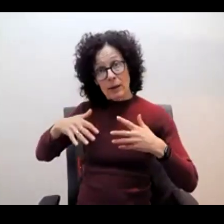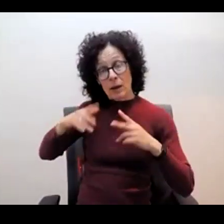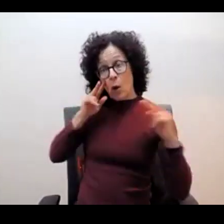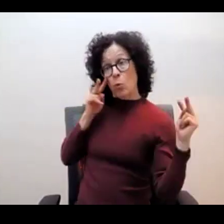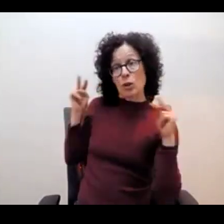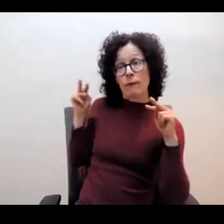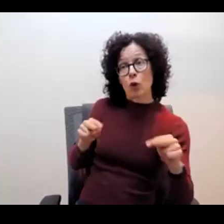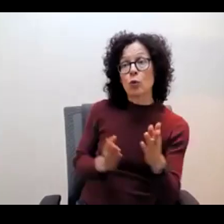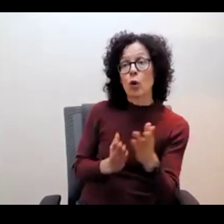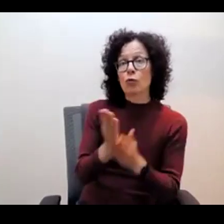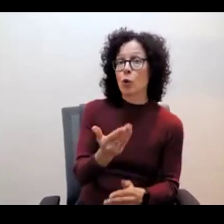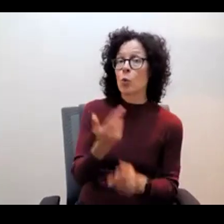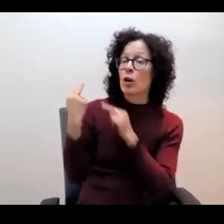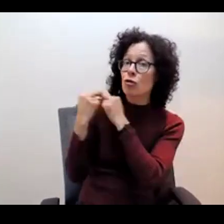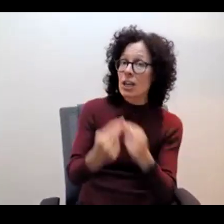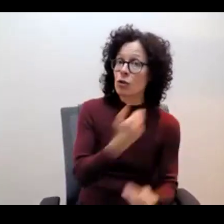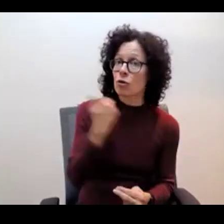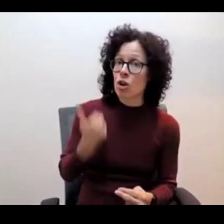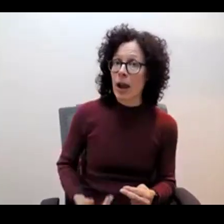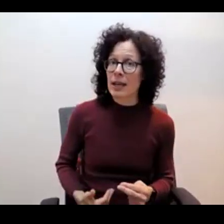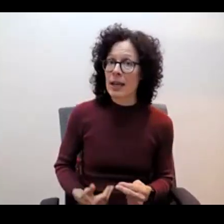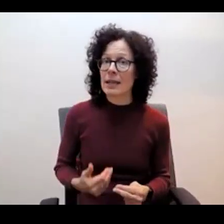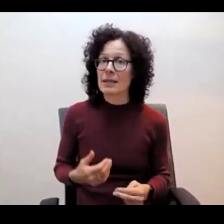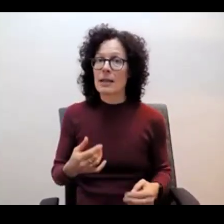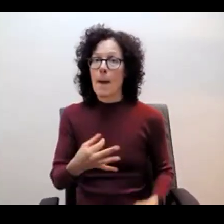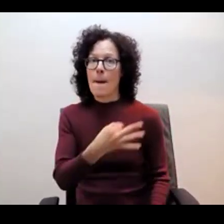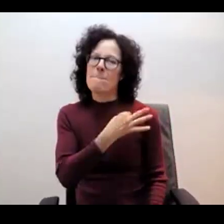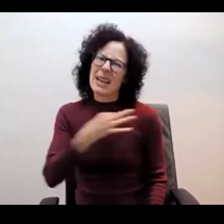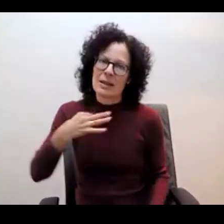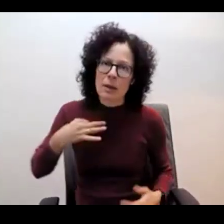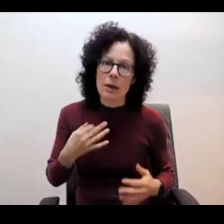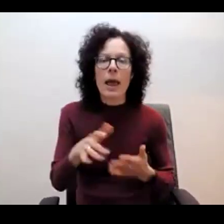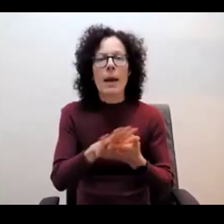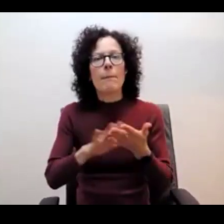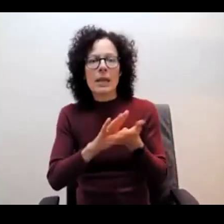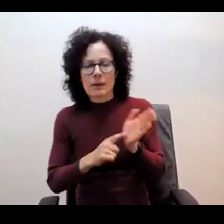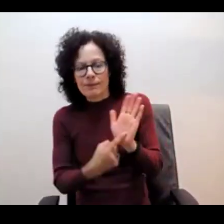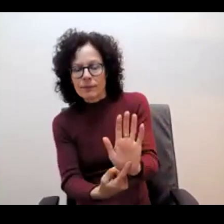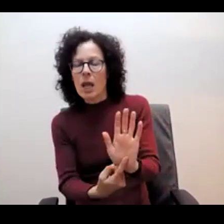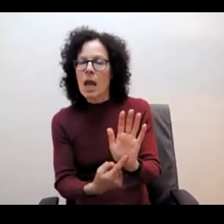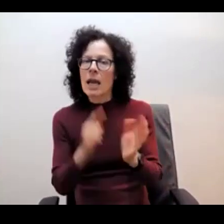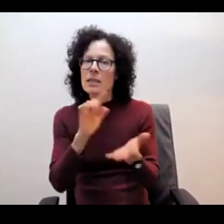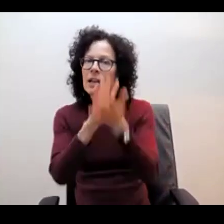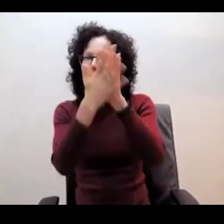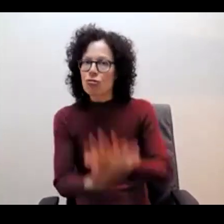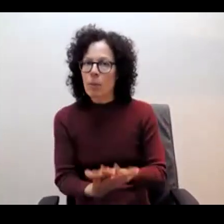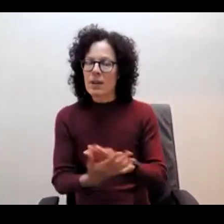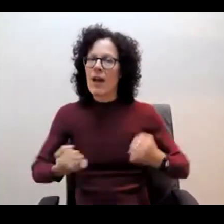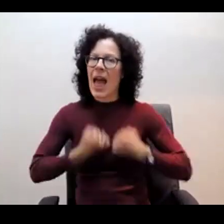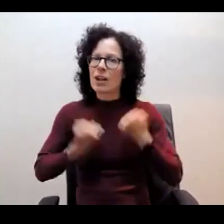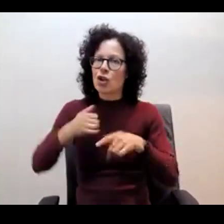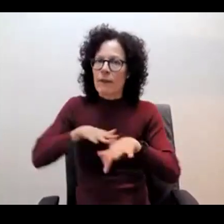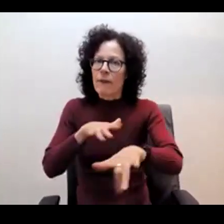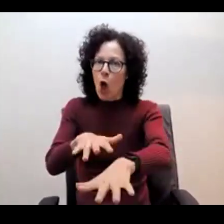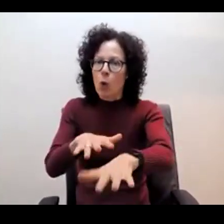view, it is a signal of disrupted energy flow. So I think one of the easiest examples of this